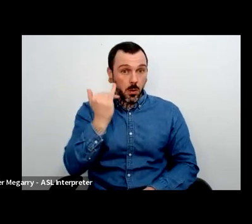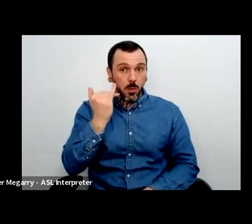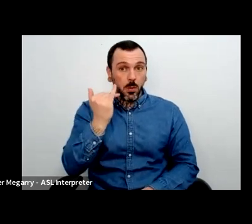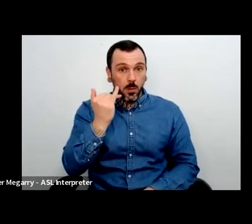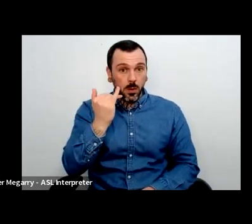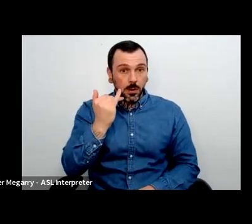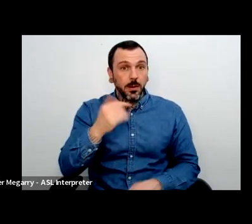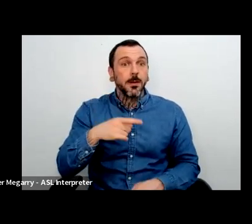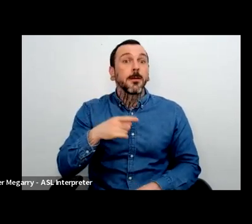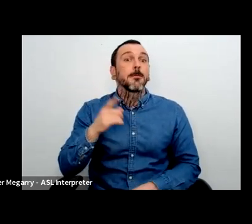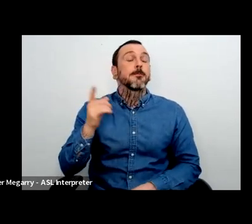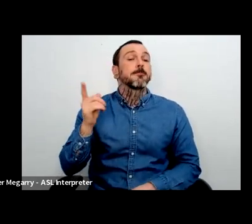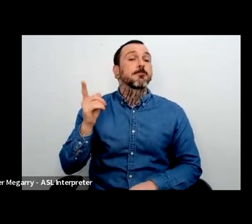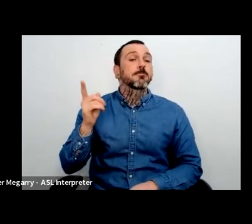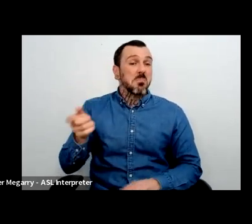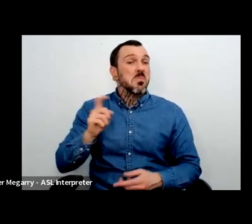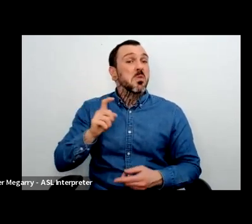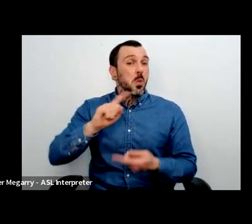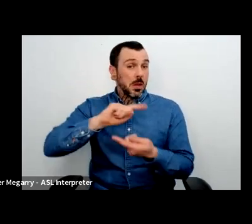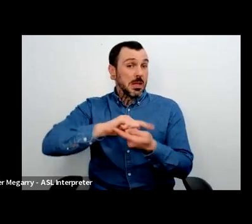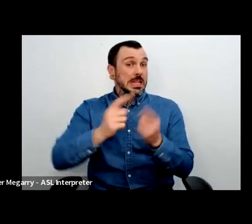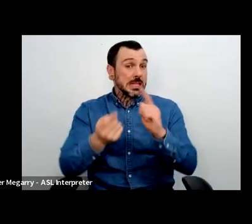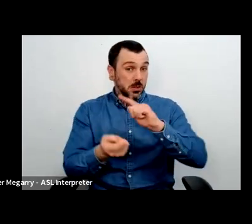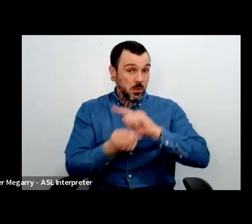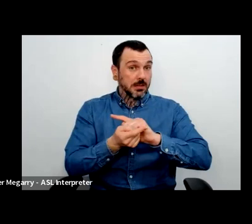dialect that is at risk. And